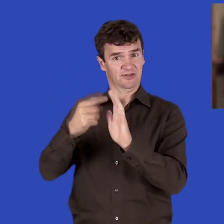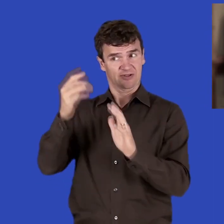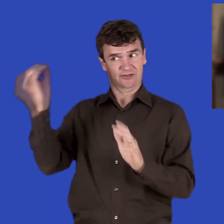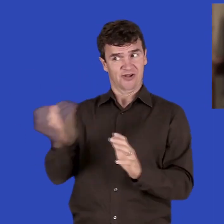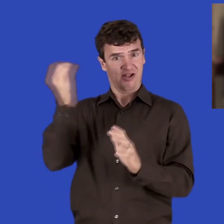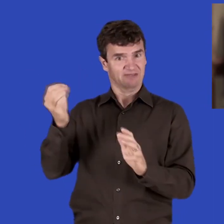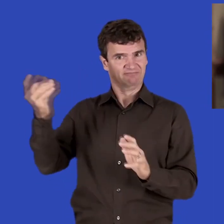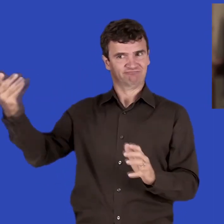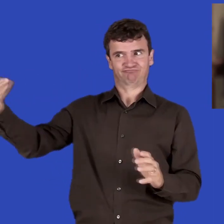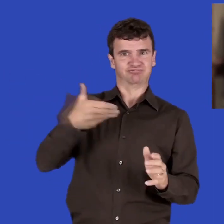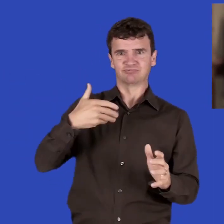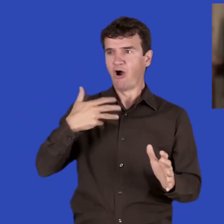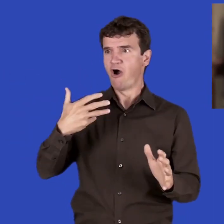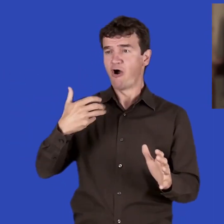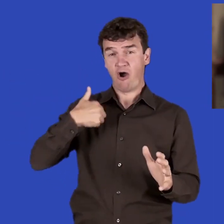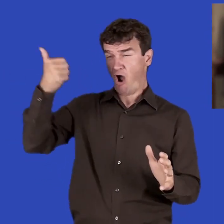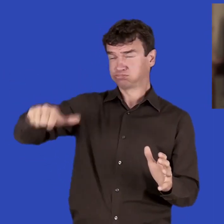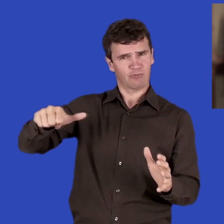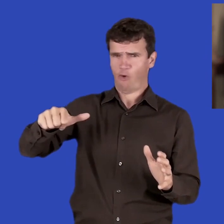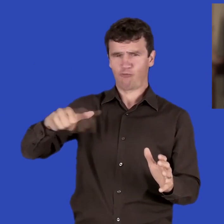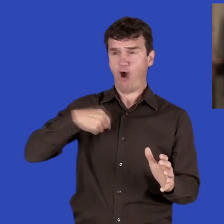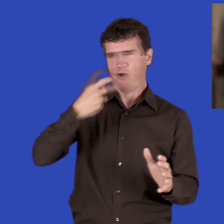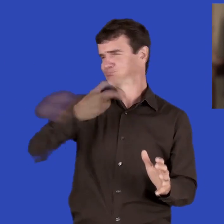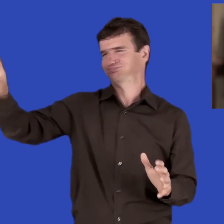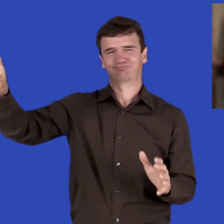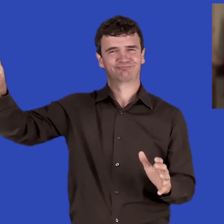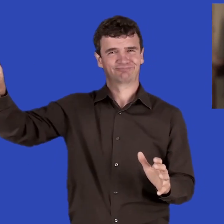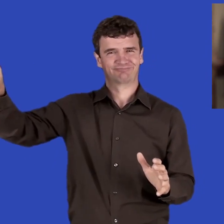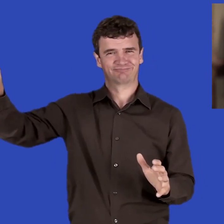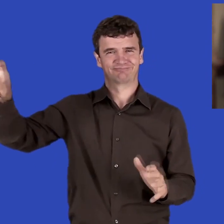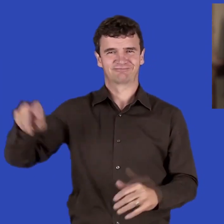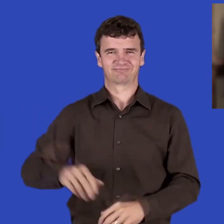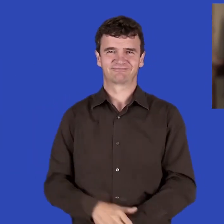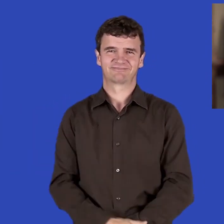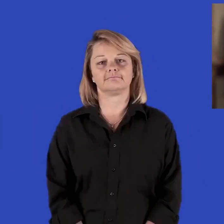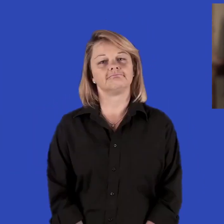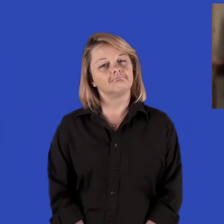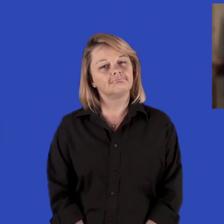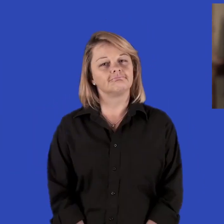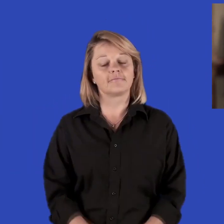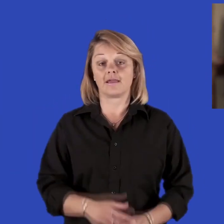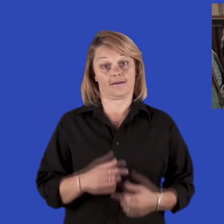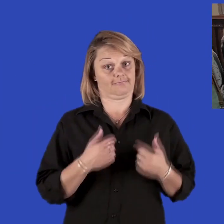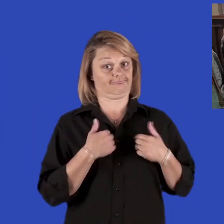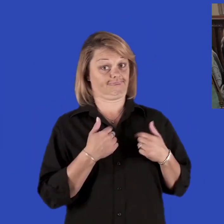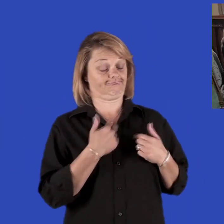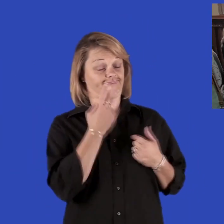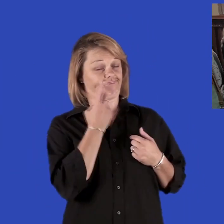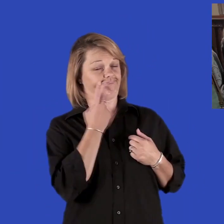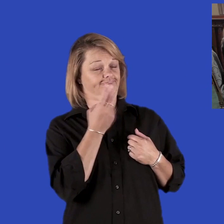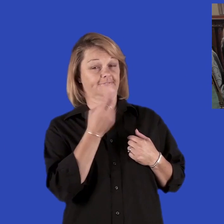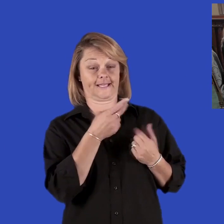Queen's representative in the province of Ontario, it was an opportunity that simply could not be turned down. What